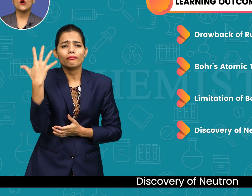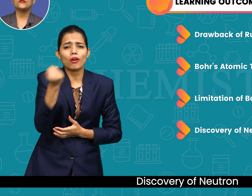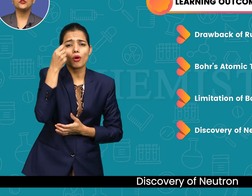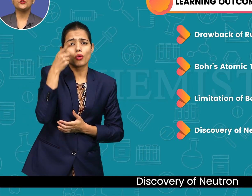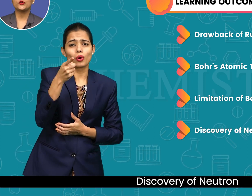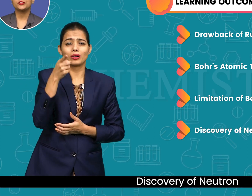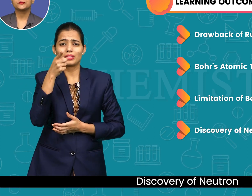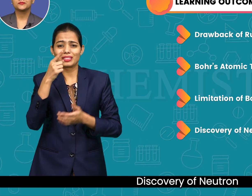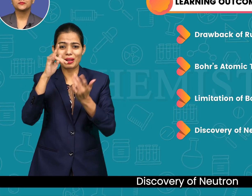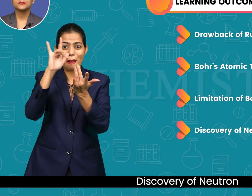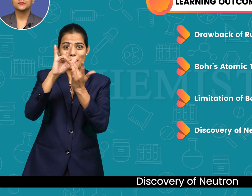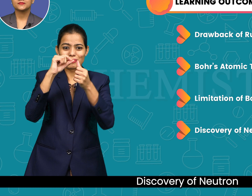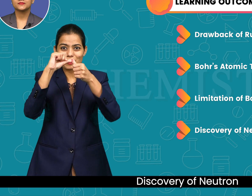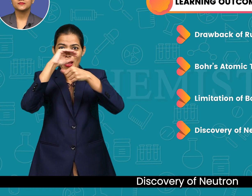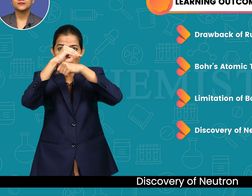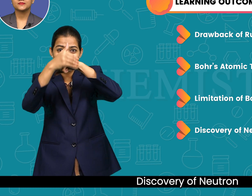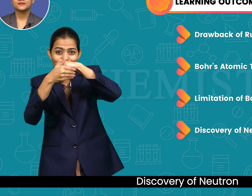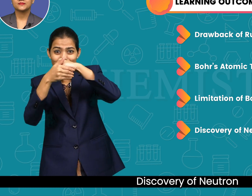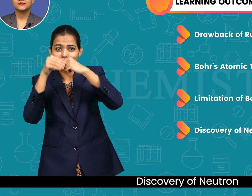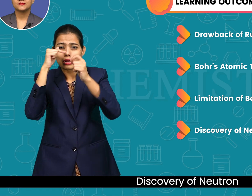discovery of neutron.